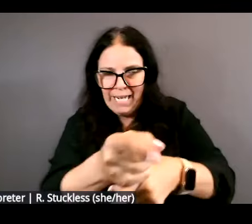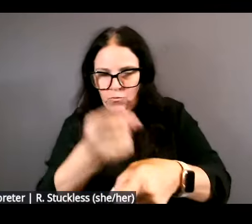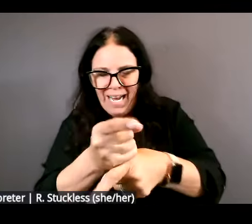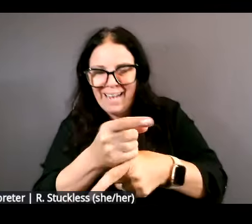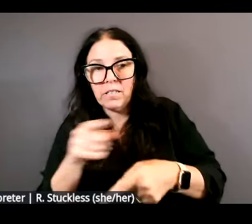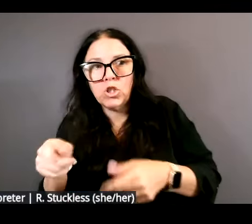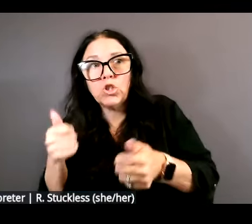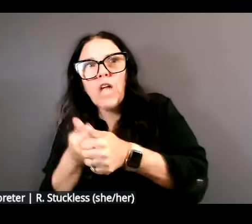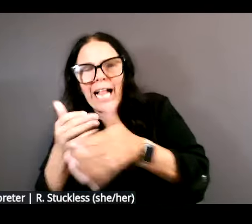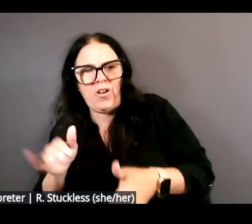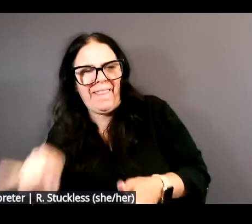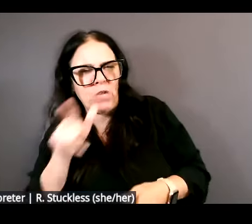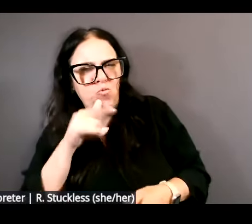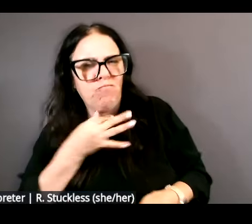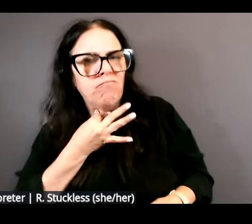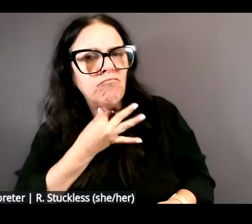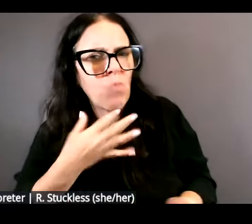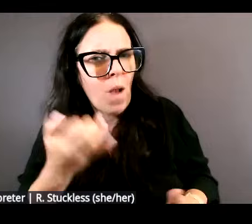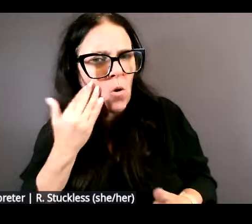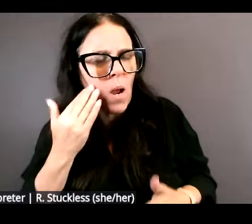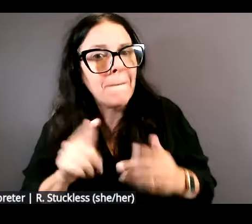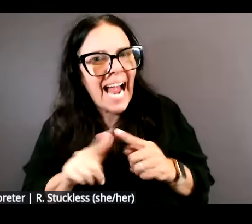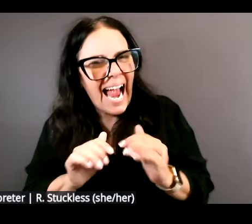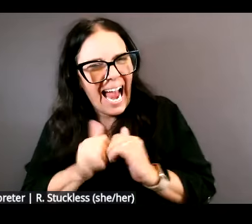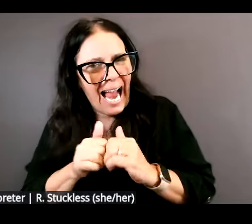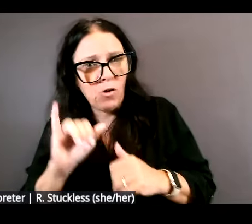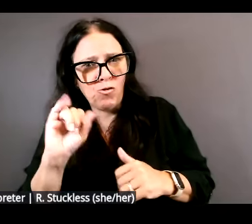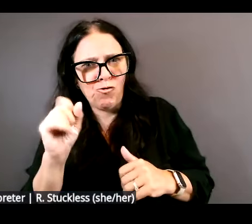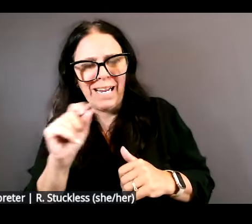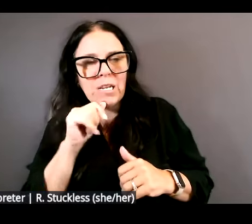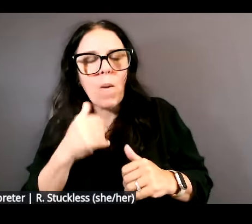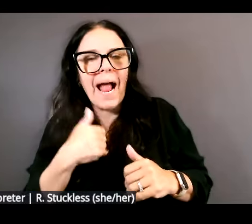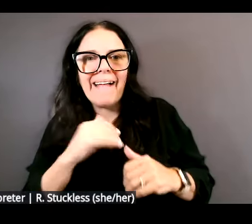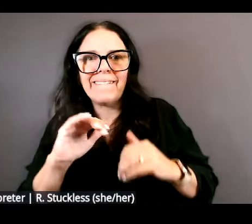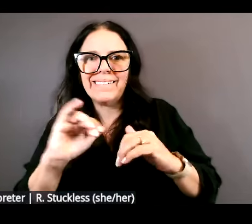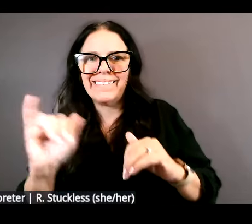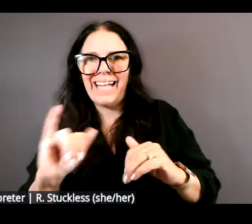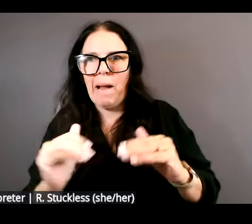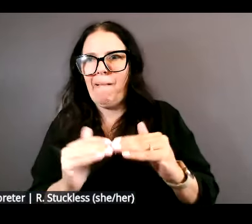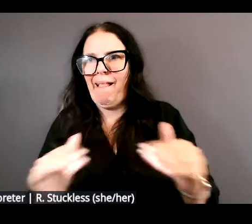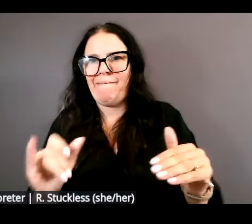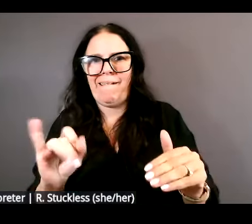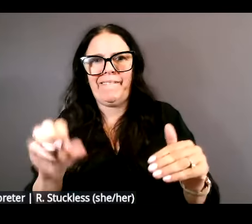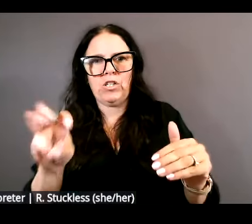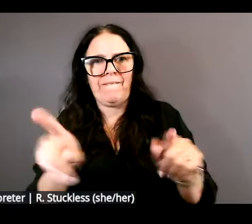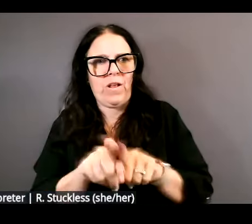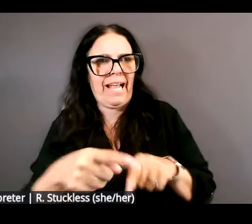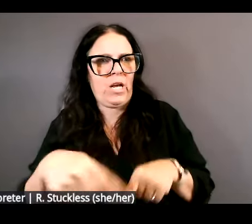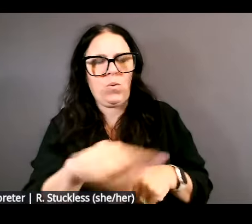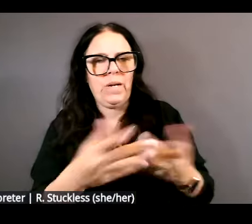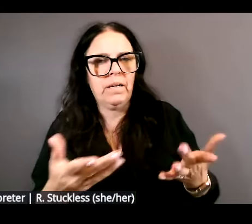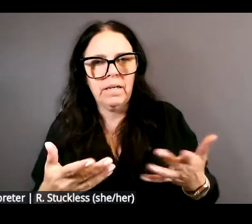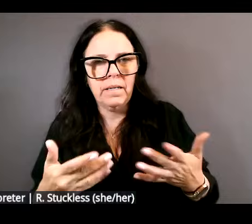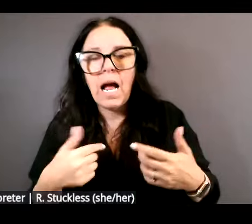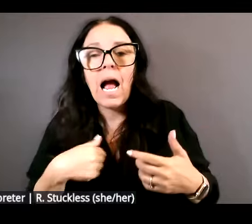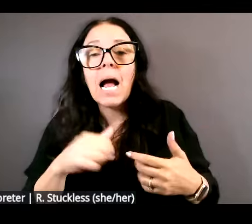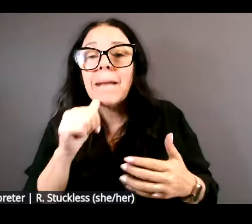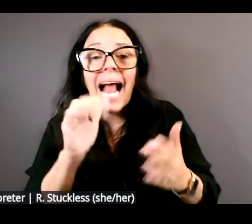do that if they don't have access to the same level of sophisticated software? So I'm not asking